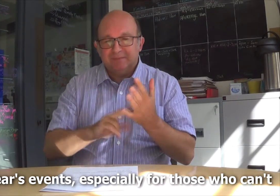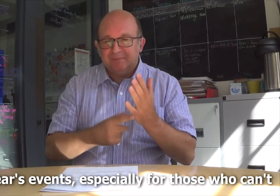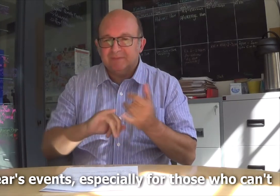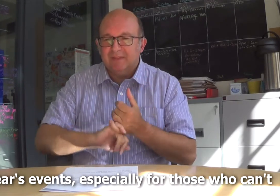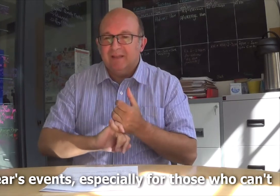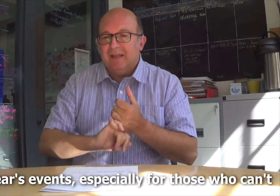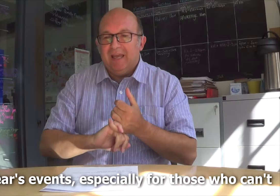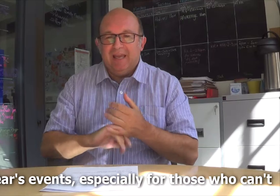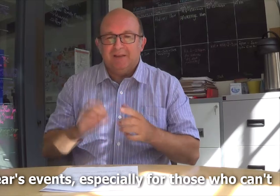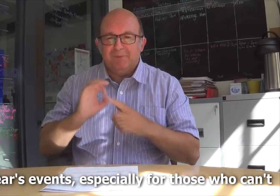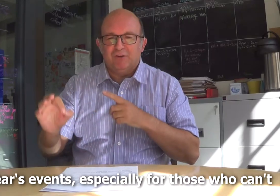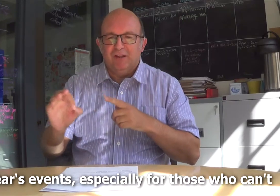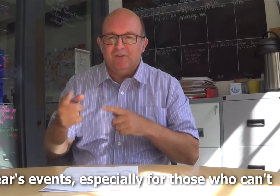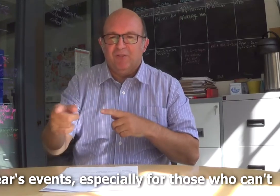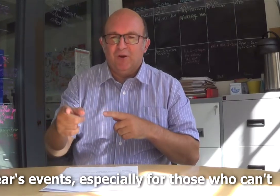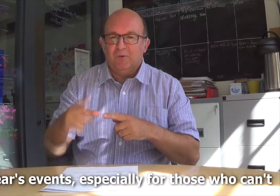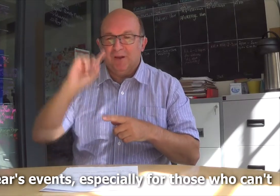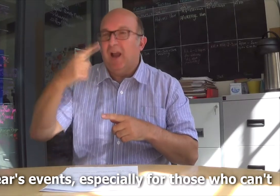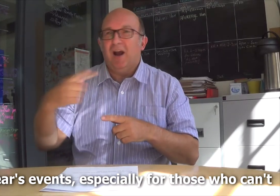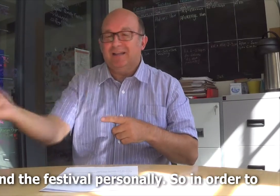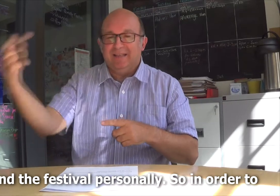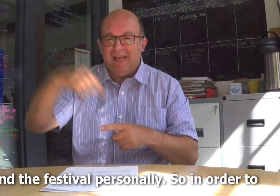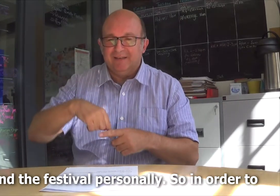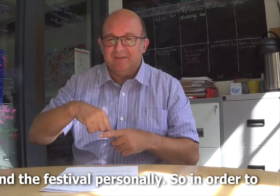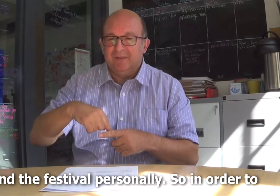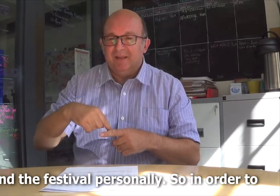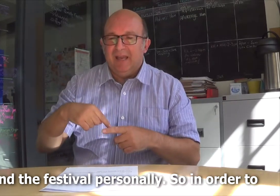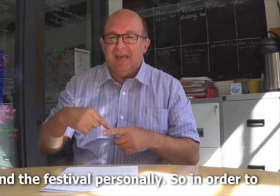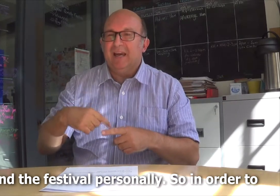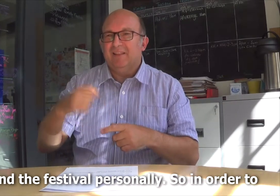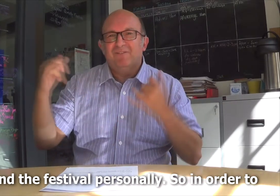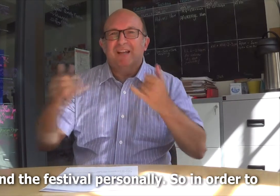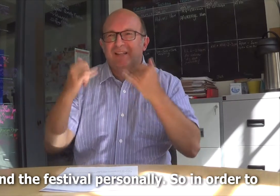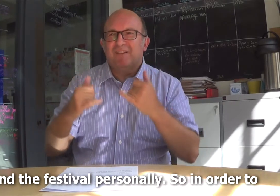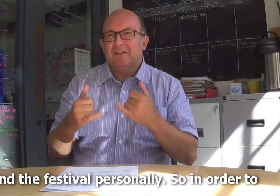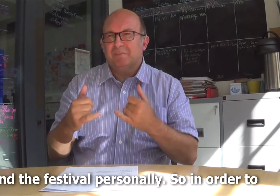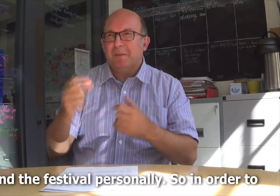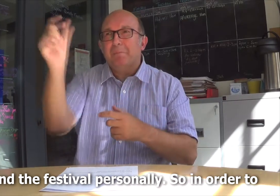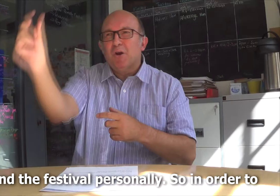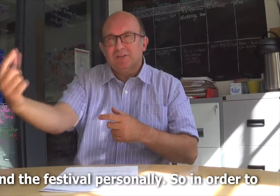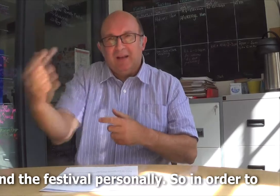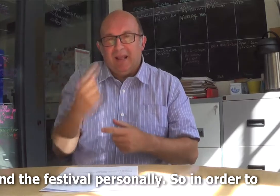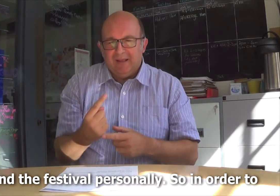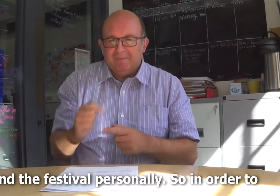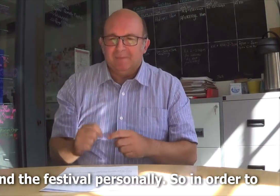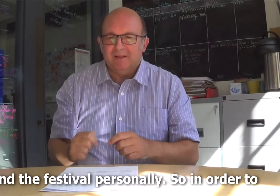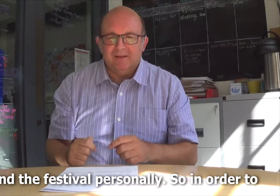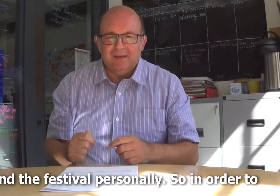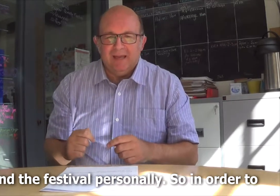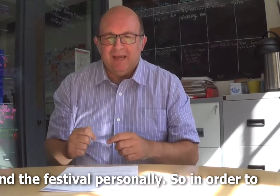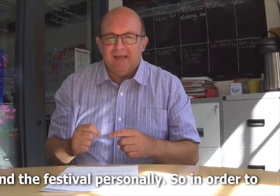event, especially for those who can't attend the festival personally.